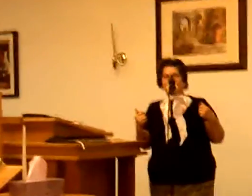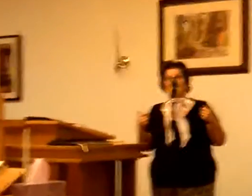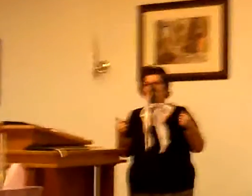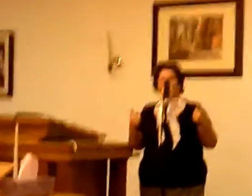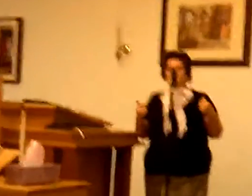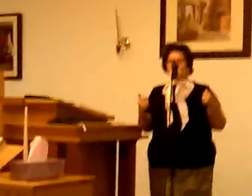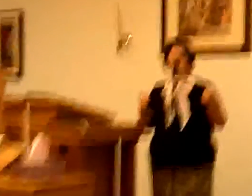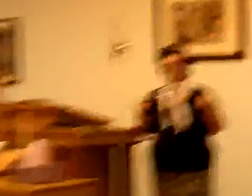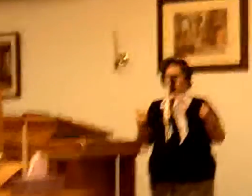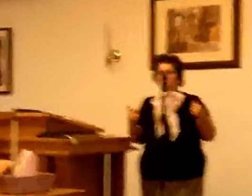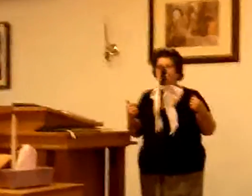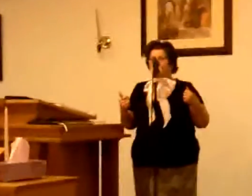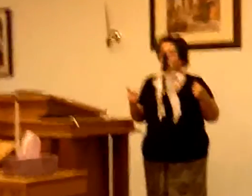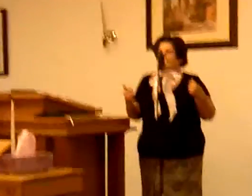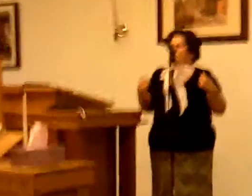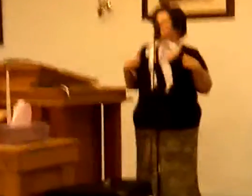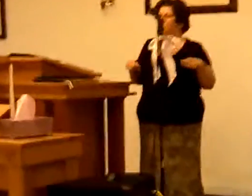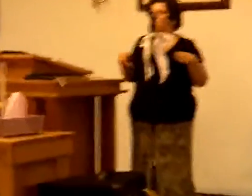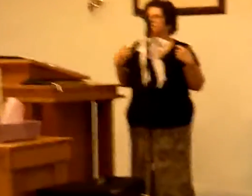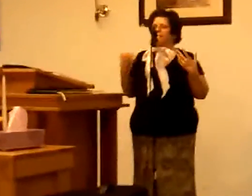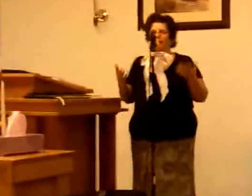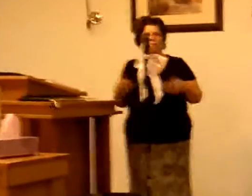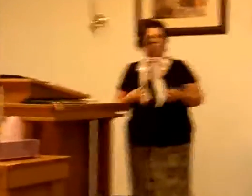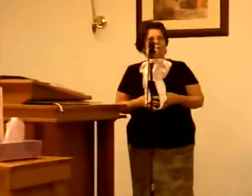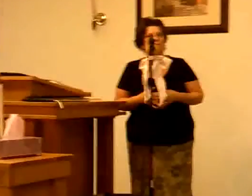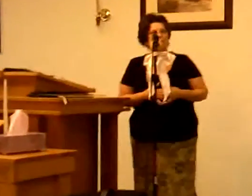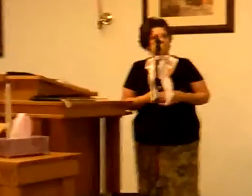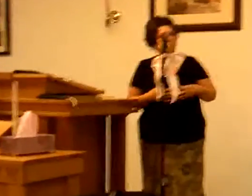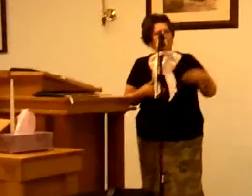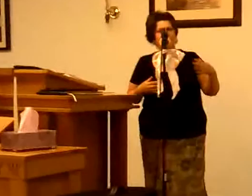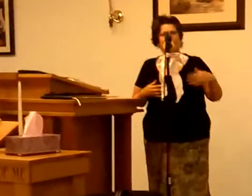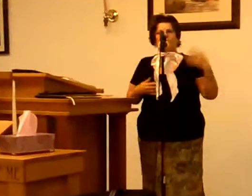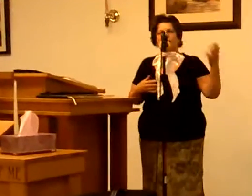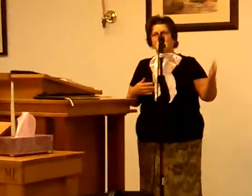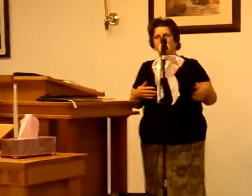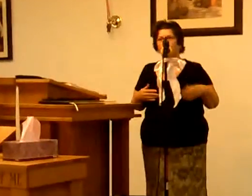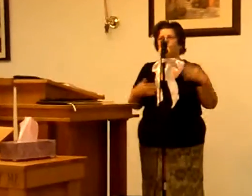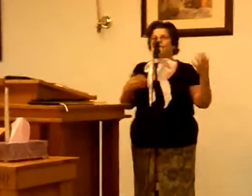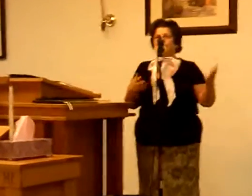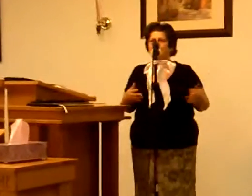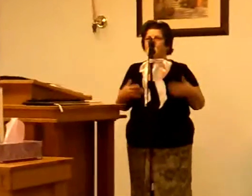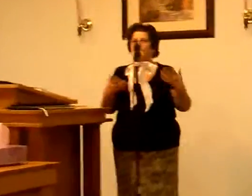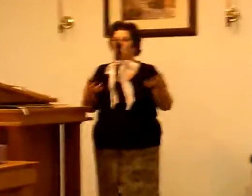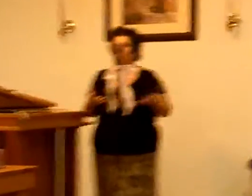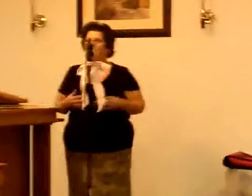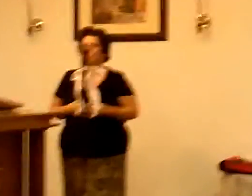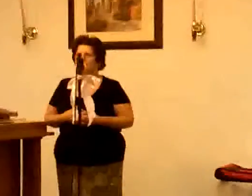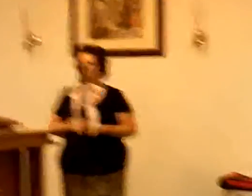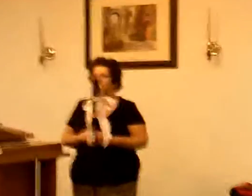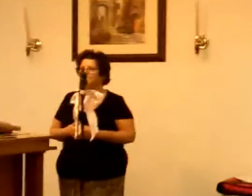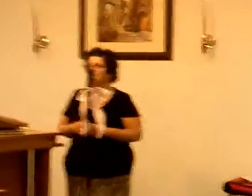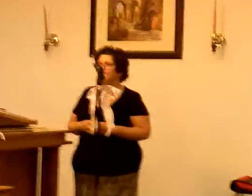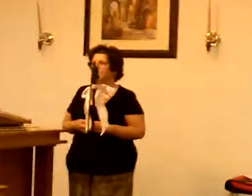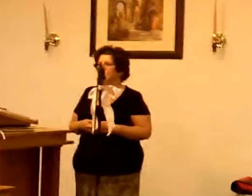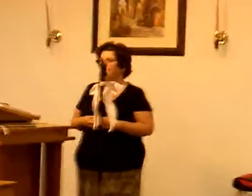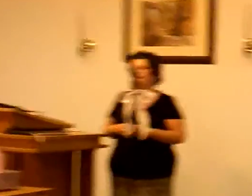not to have your first love. Amen. And I thought today, you know, as I was, I take Chase to school and I sit out in my car a lot of times when I